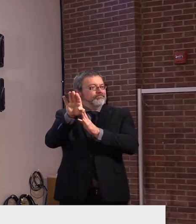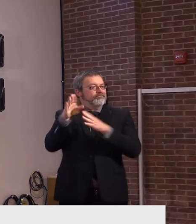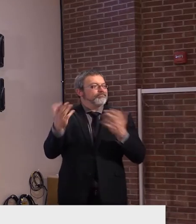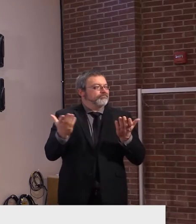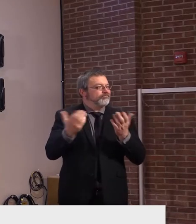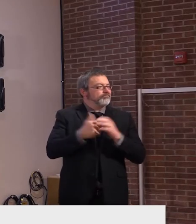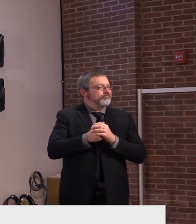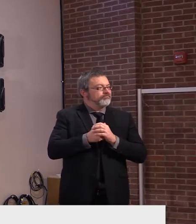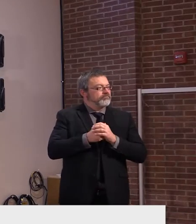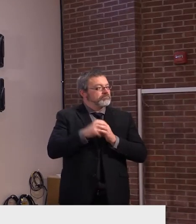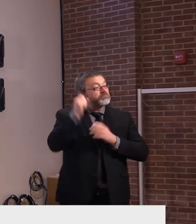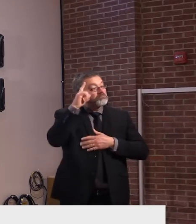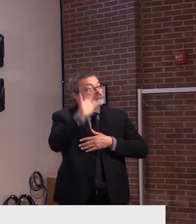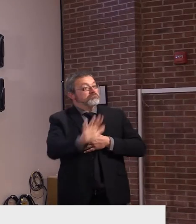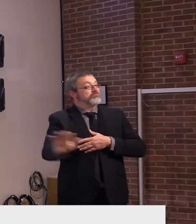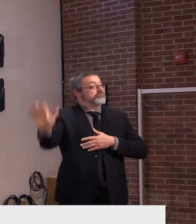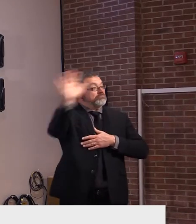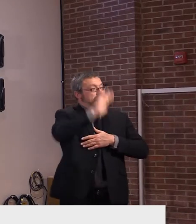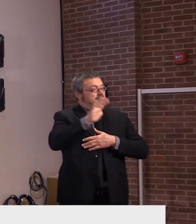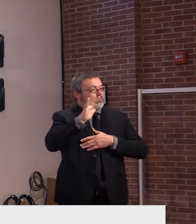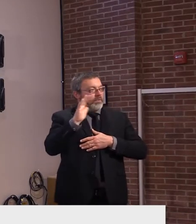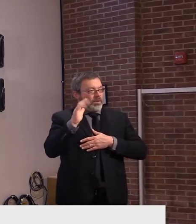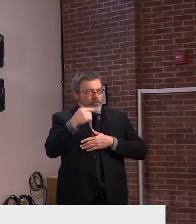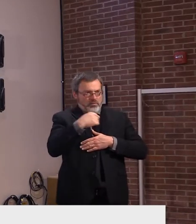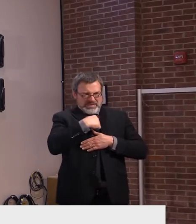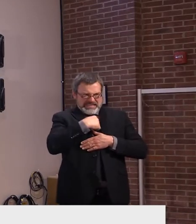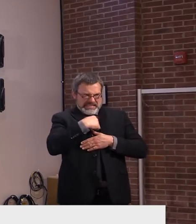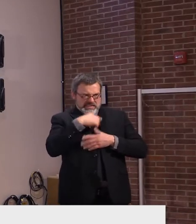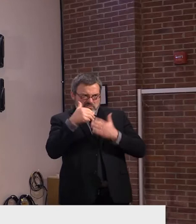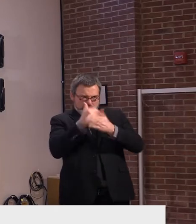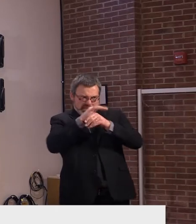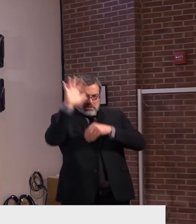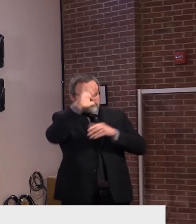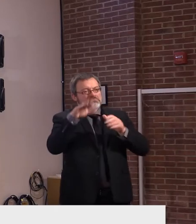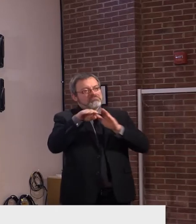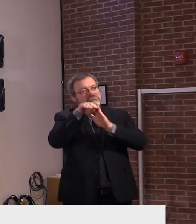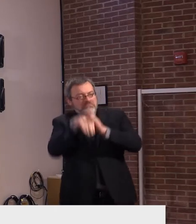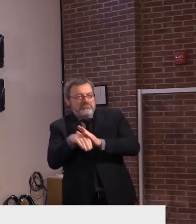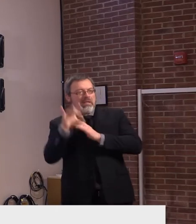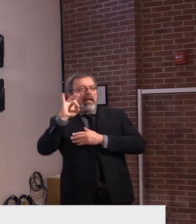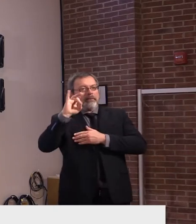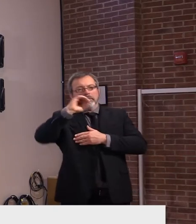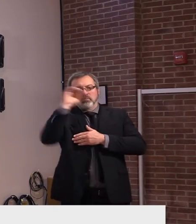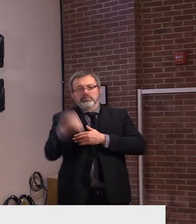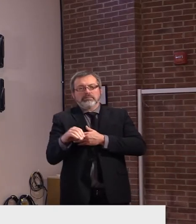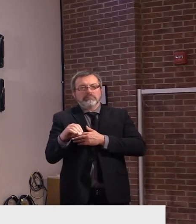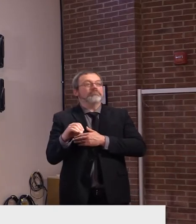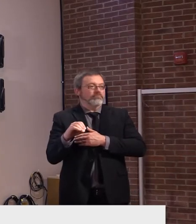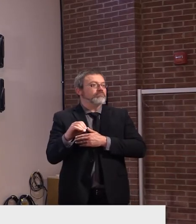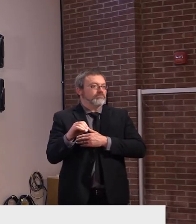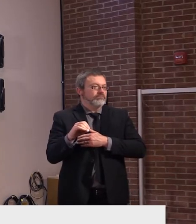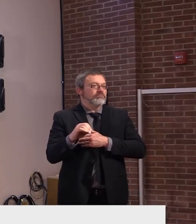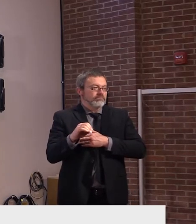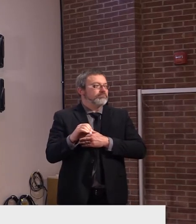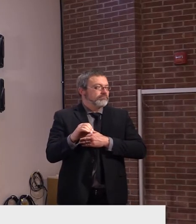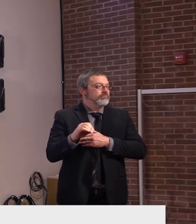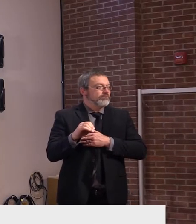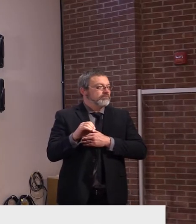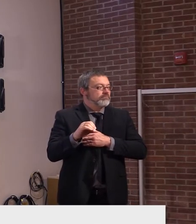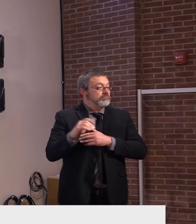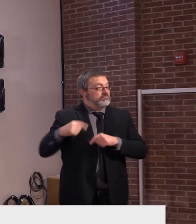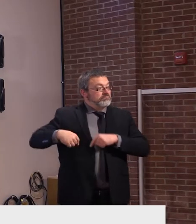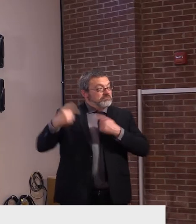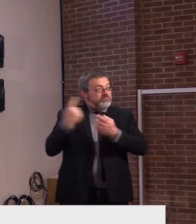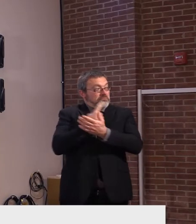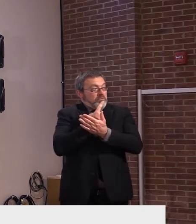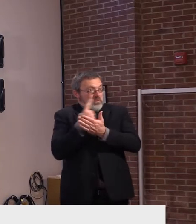of the week-over-week case numbers. So looking more closely here at Vermont, we see our seven-day average has gone down 15% over the last 7 days and is